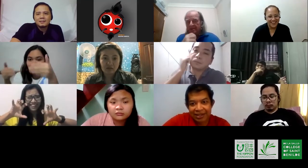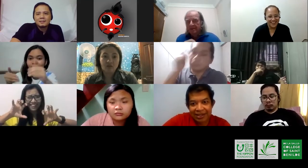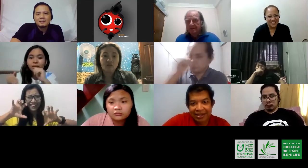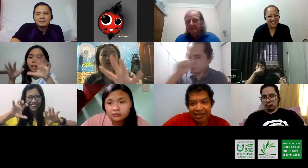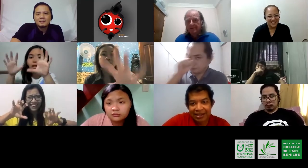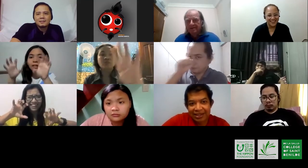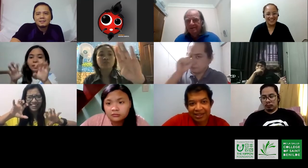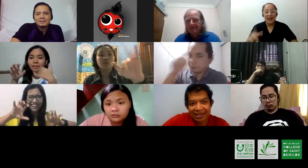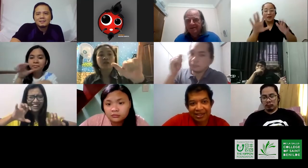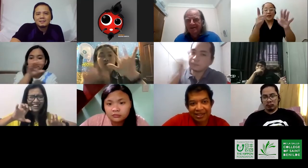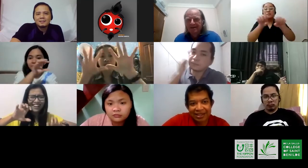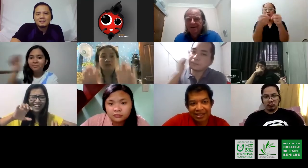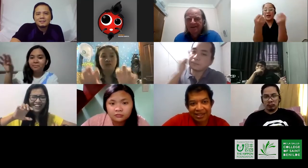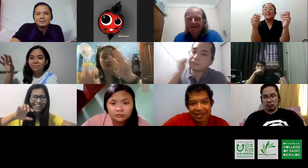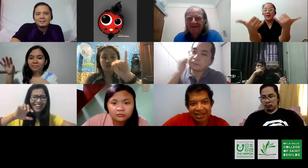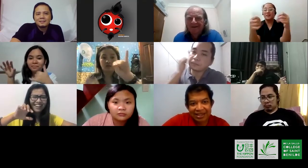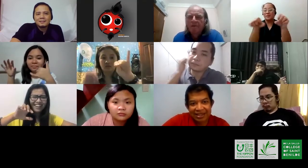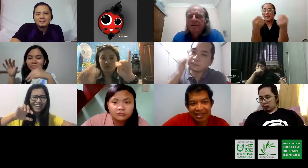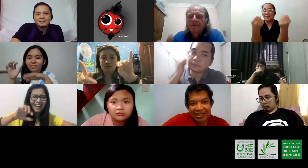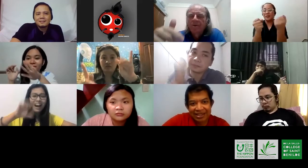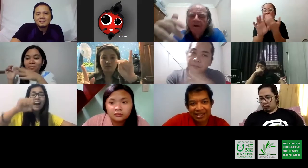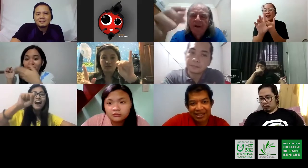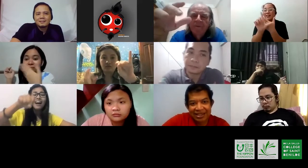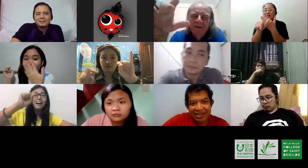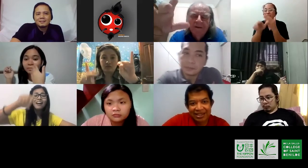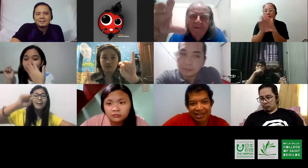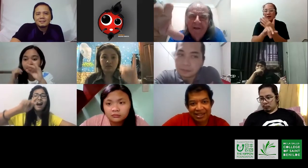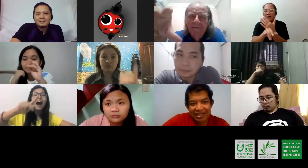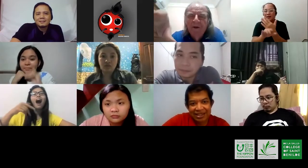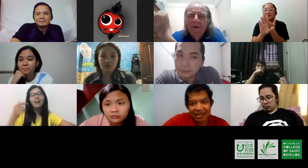let's. Okay, so anyway, let me go again.